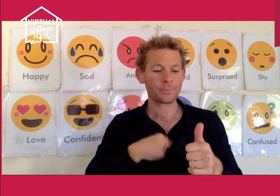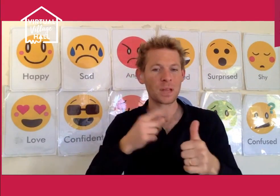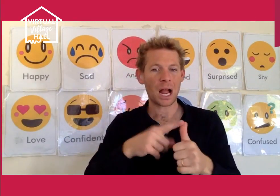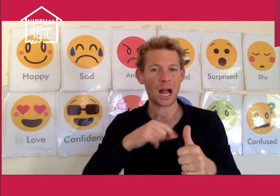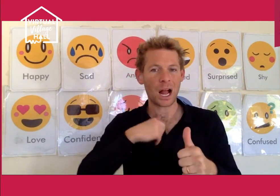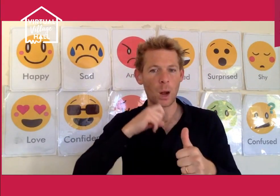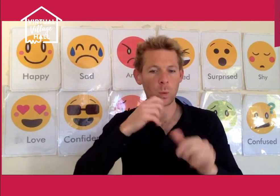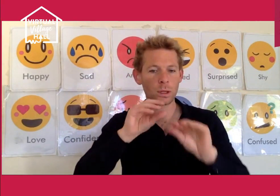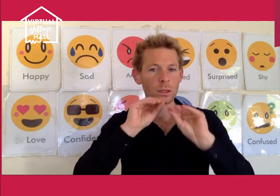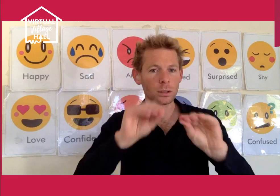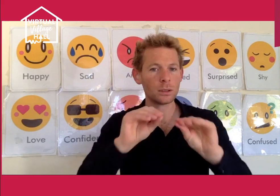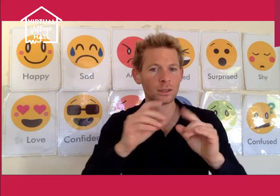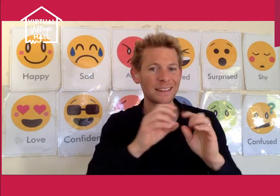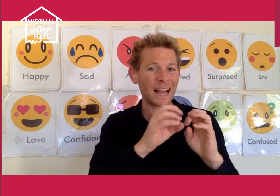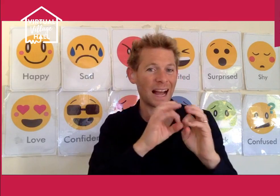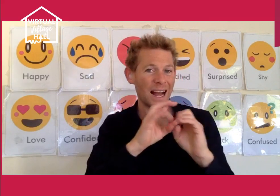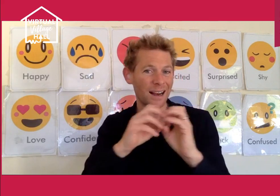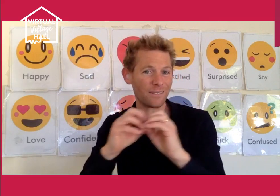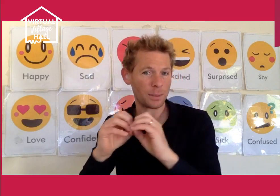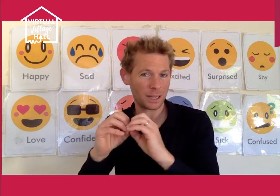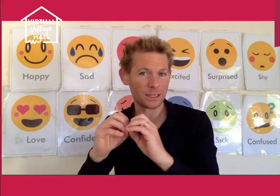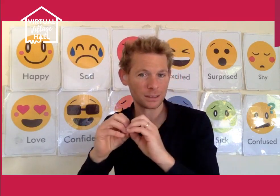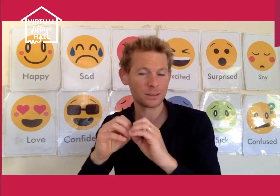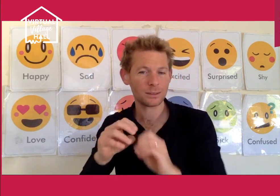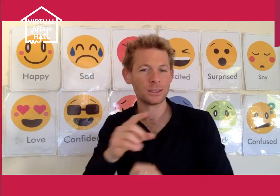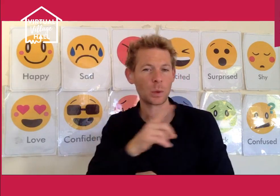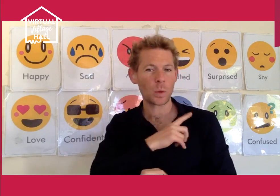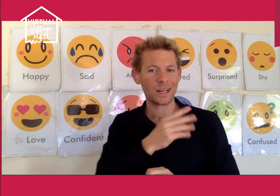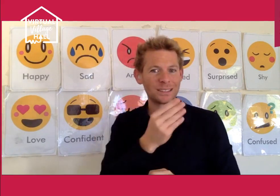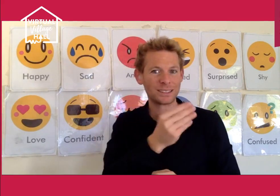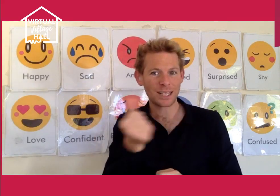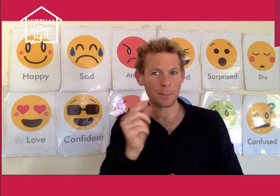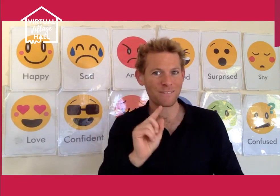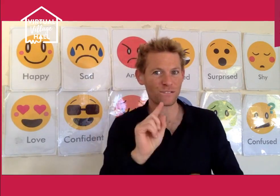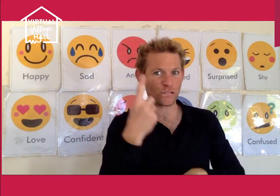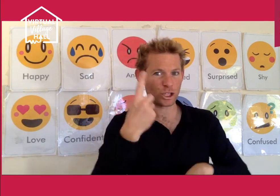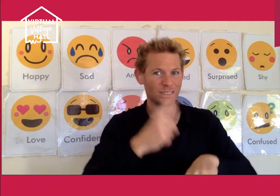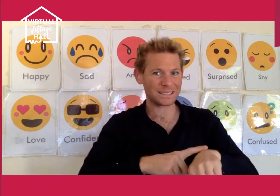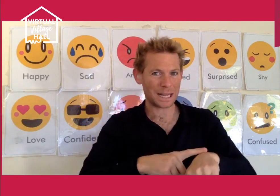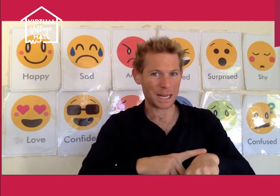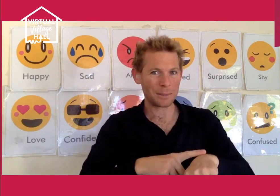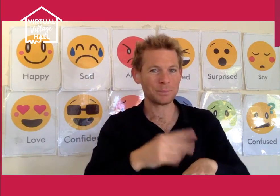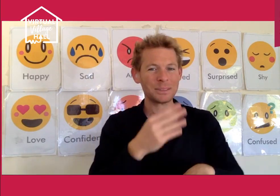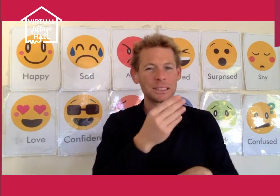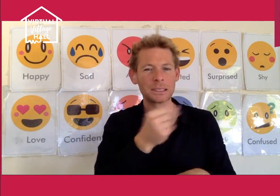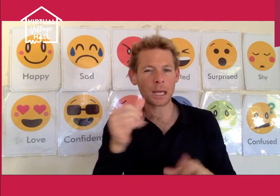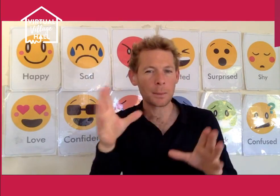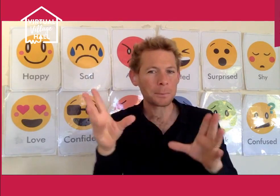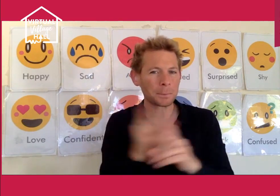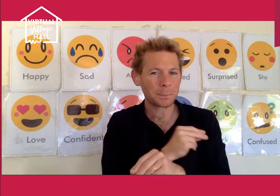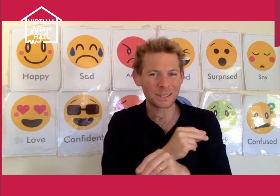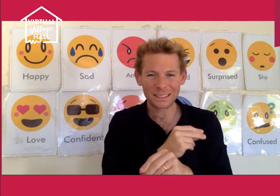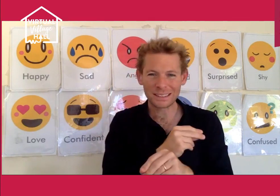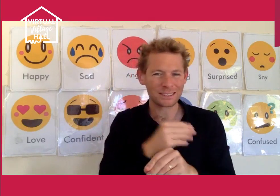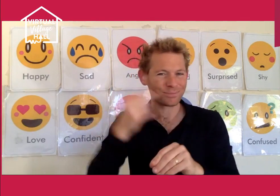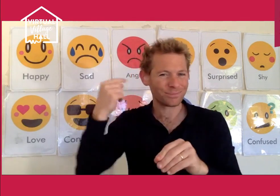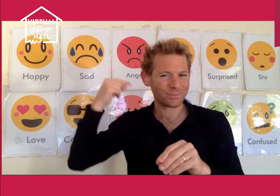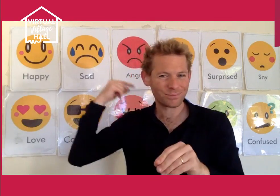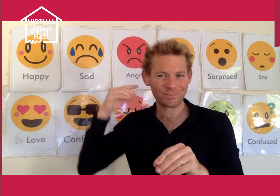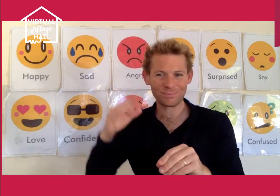in. So our plan for today, I'm going to teach you the alphabet. Now, some of you will be joining me for the first time.